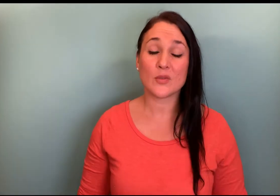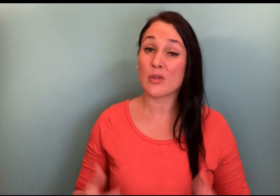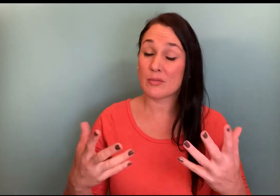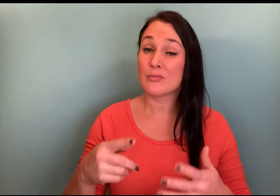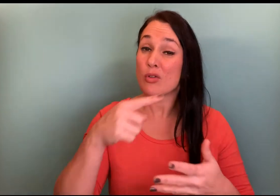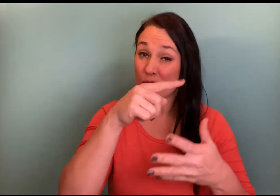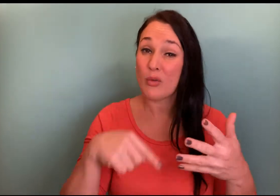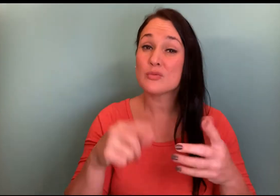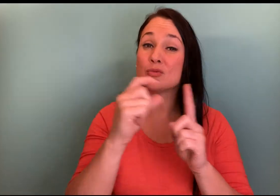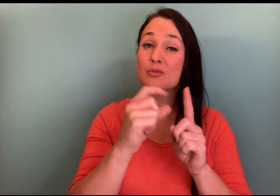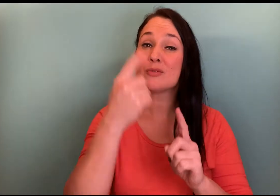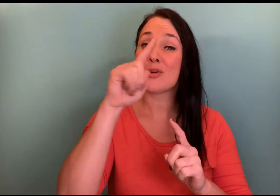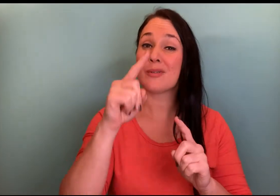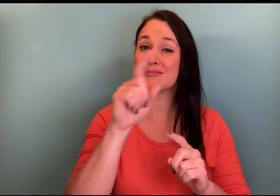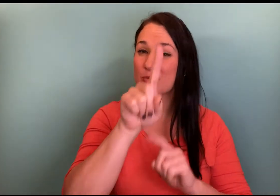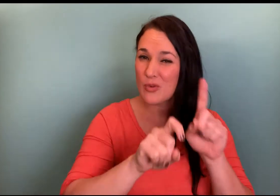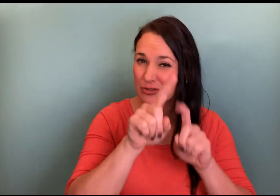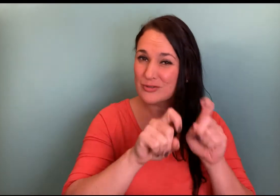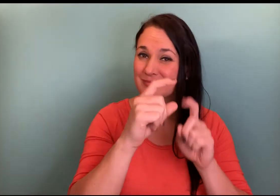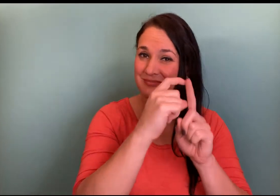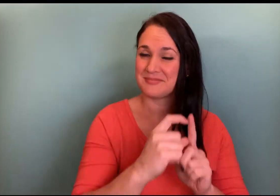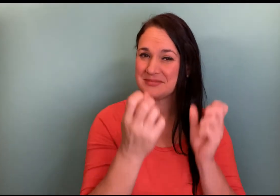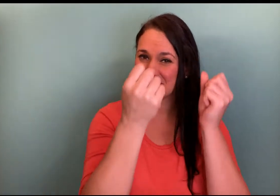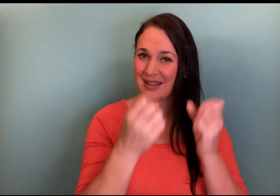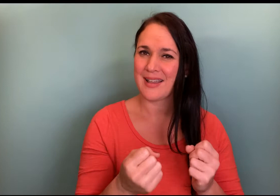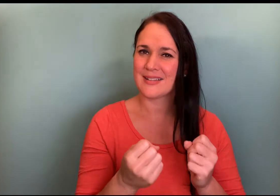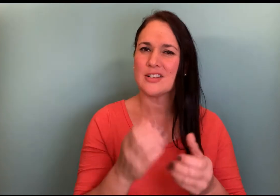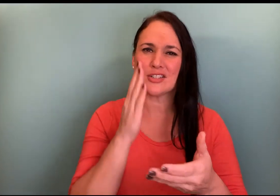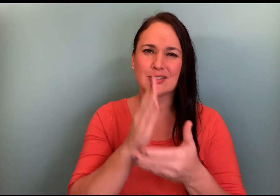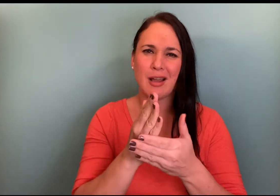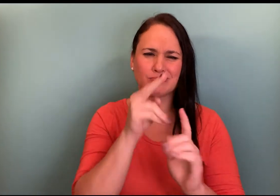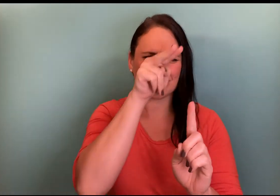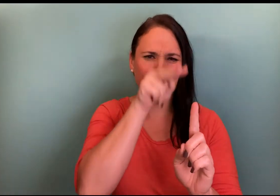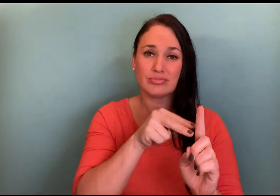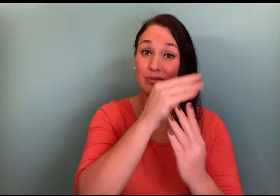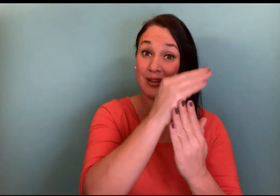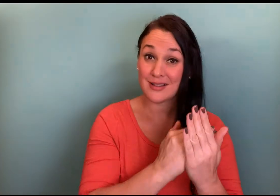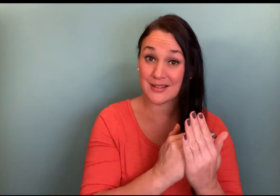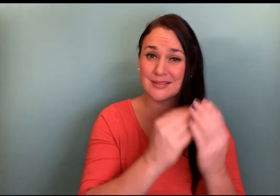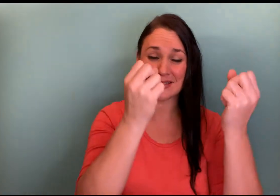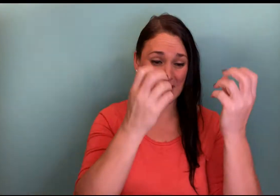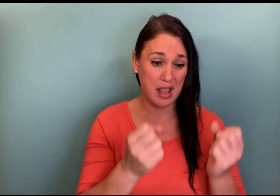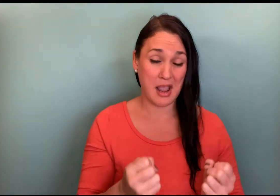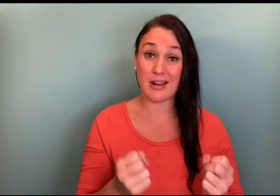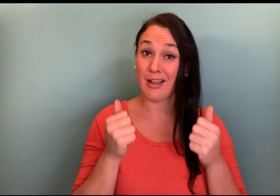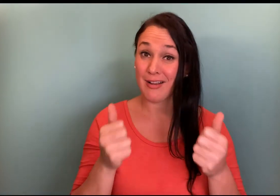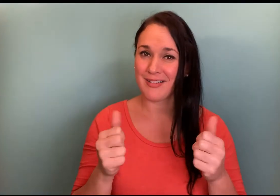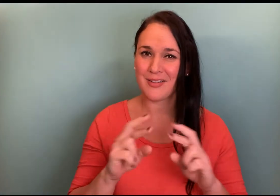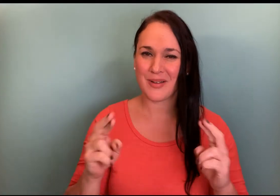Okay, now those are the words that relate to question signs. Let's stop, go look at the list down below, and make sure you know them before